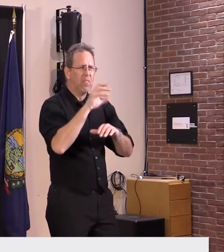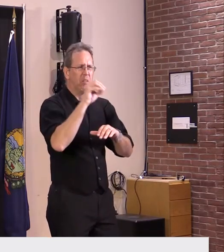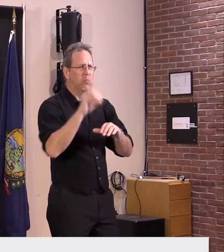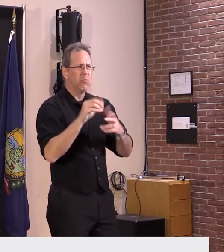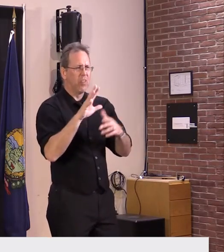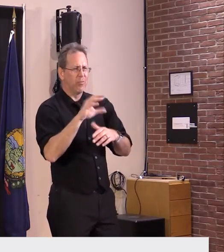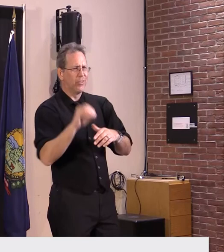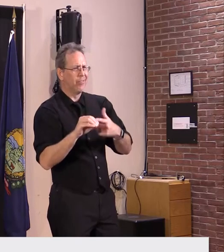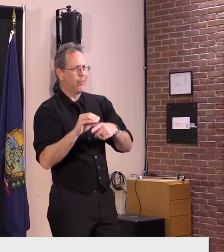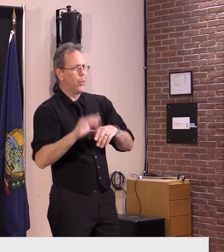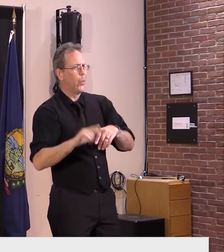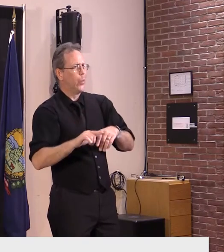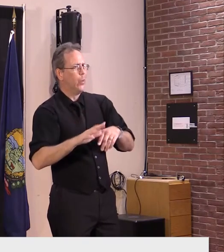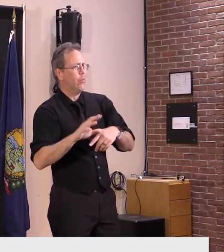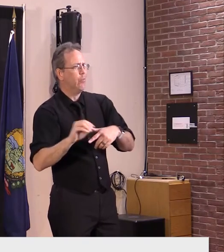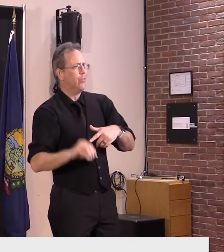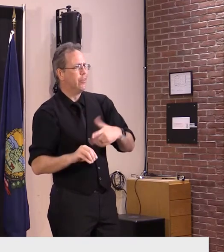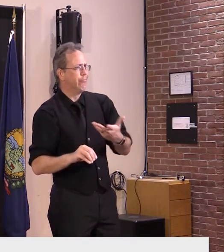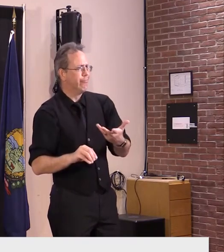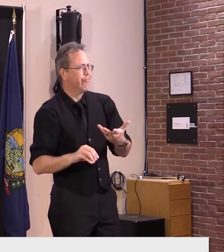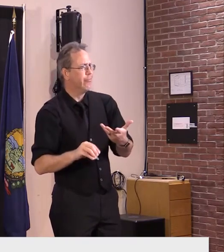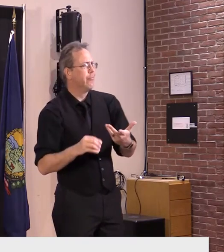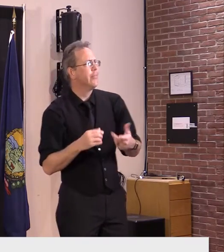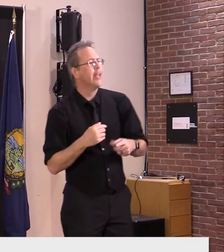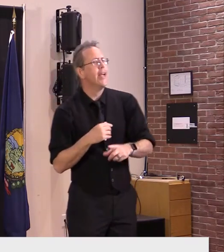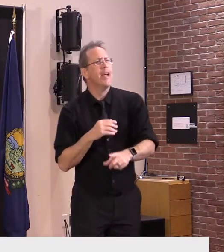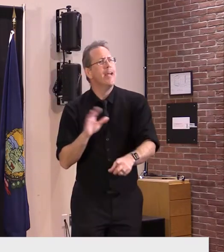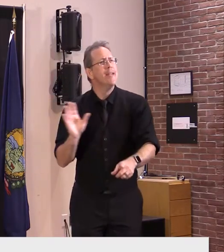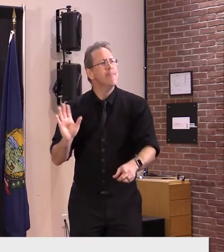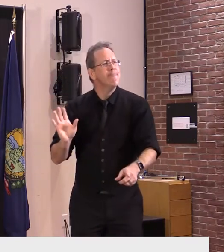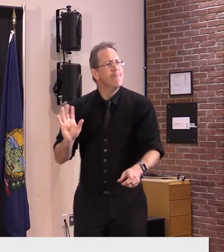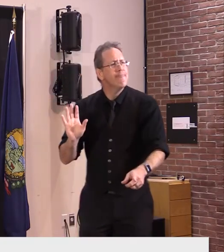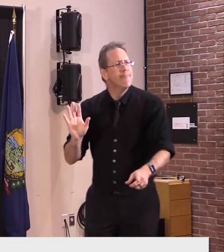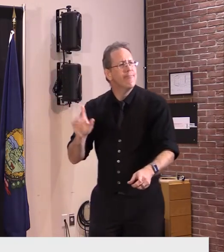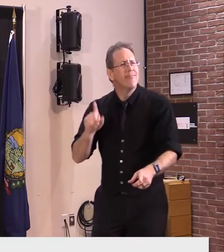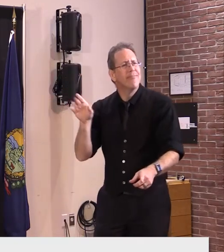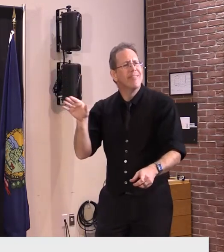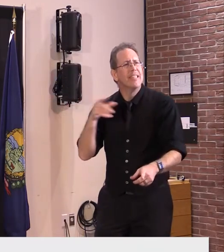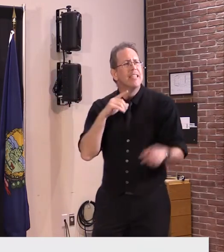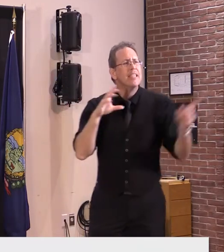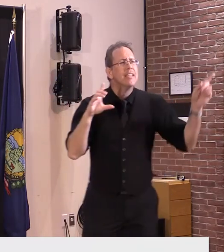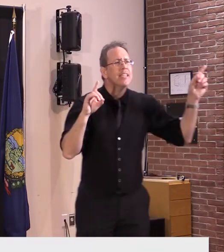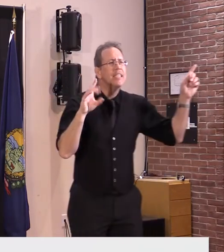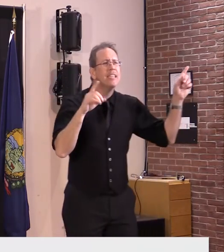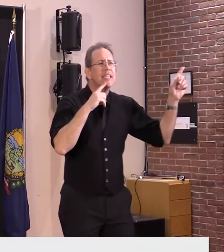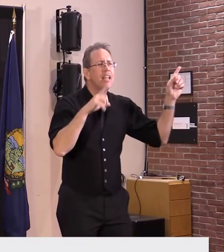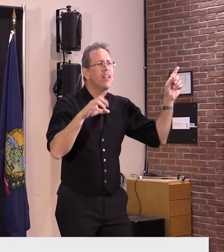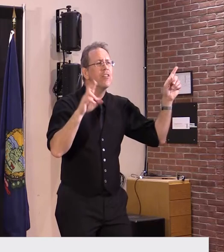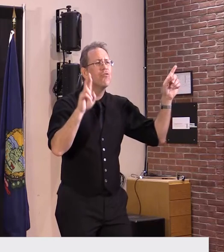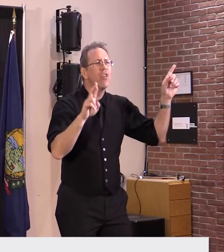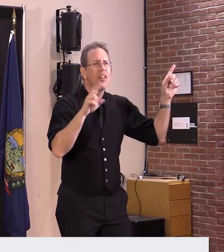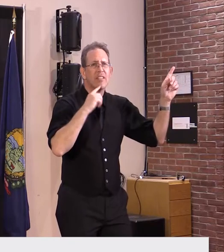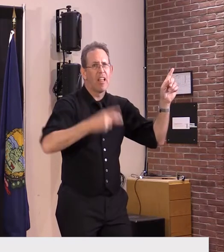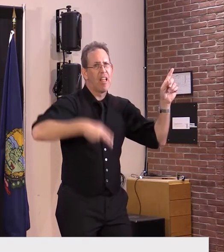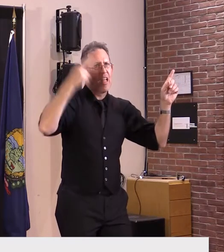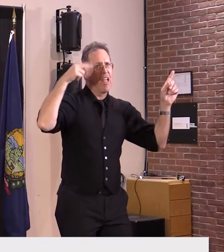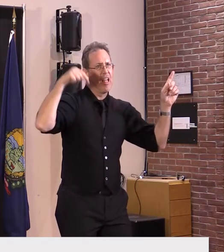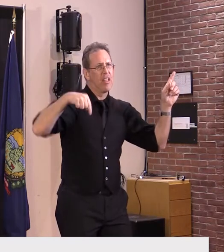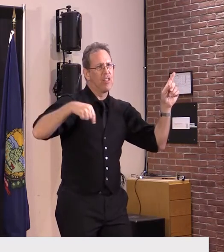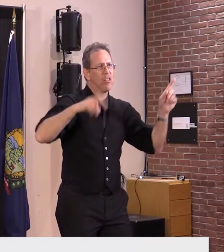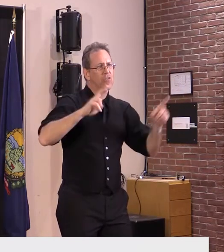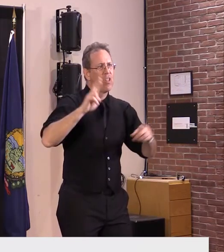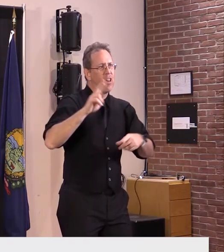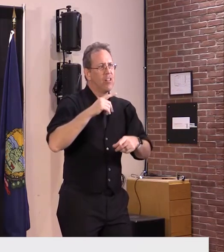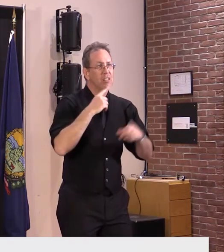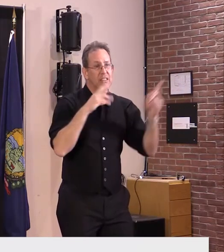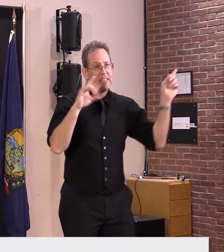And then I was just going to note that the CDC says that Rutland has among the highest in the state right now in terms of recent